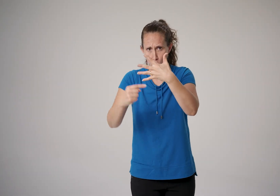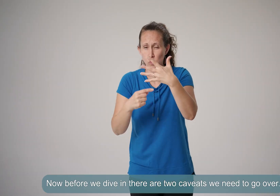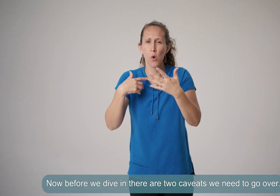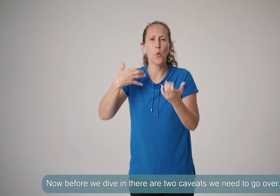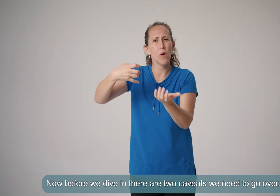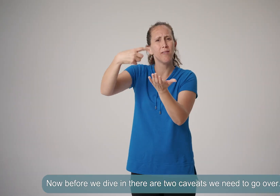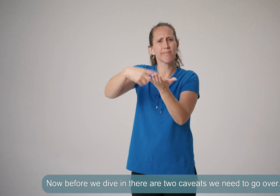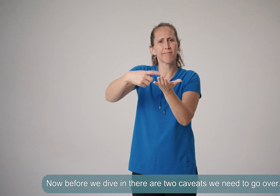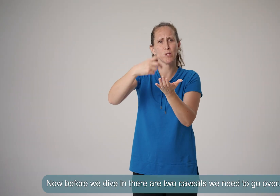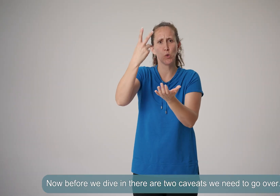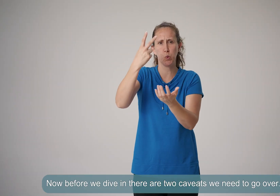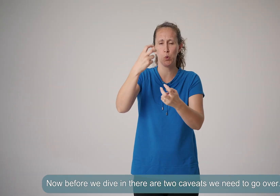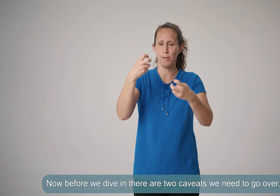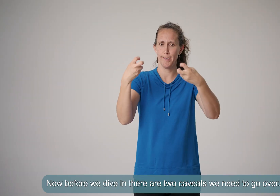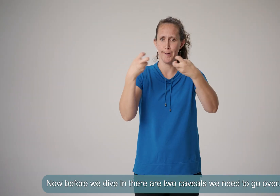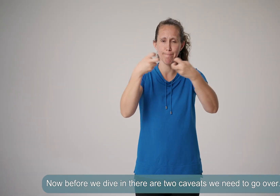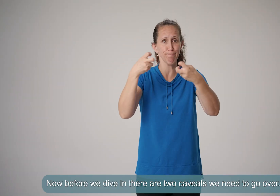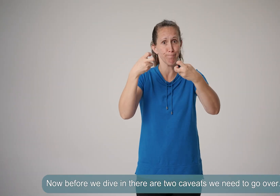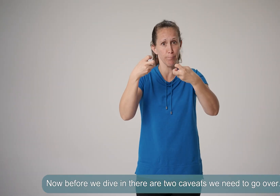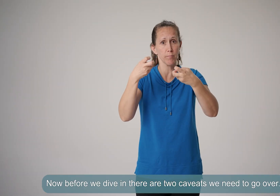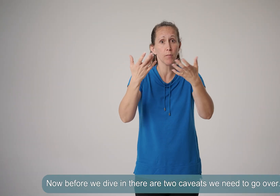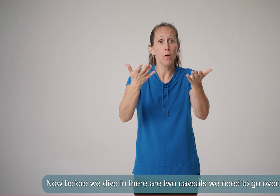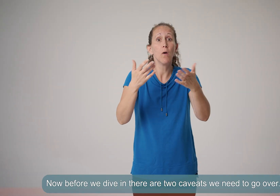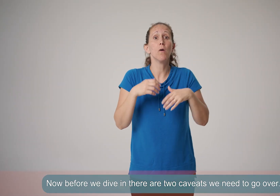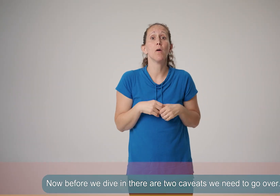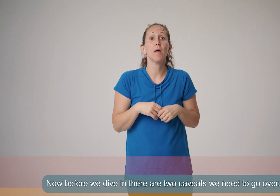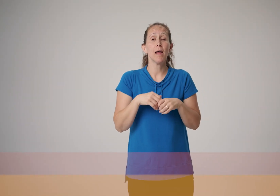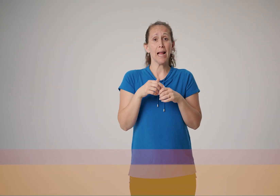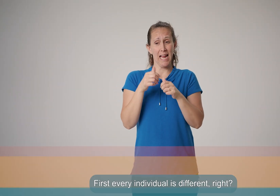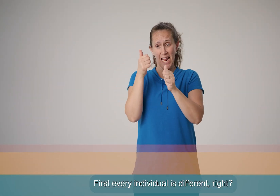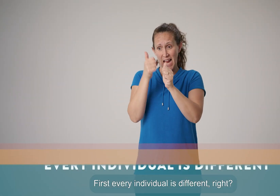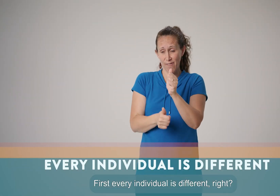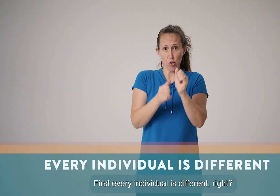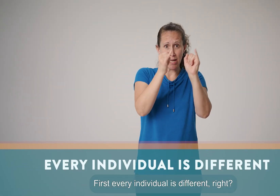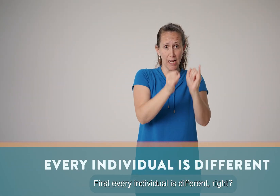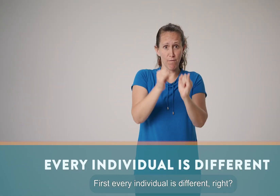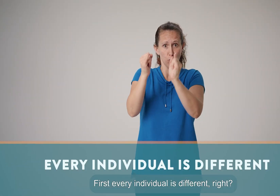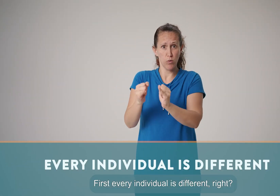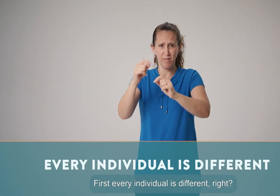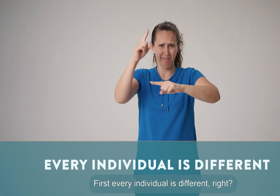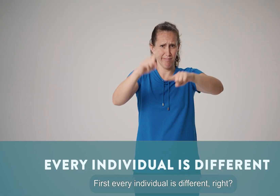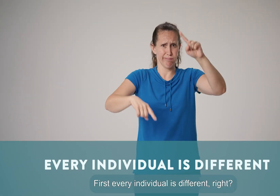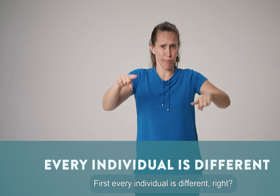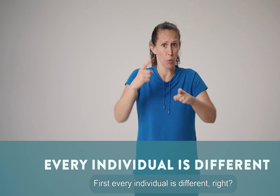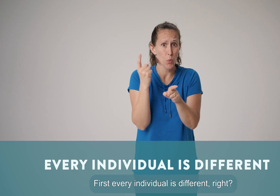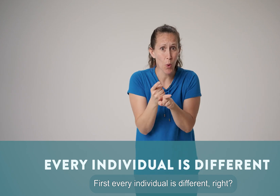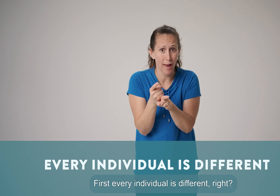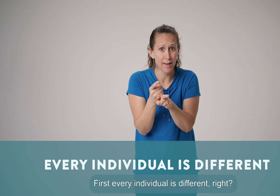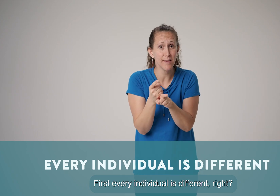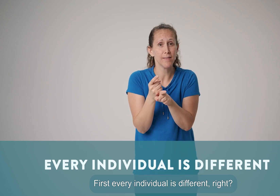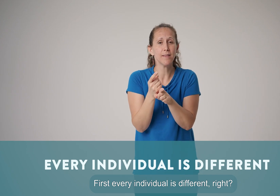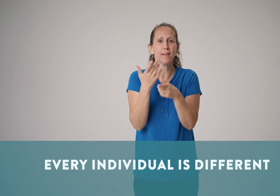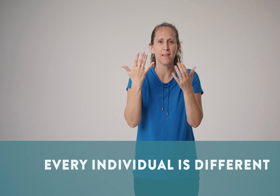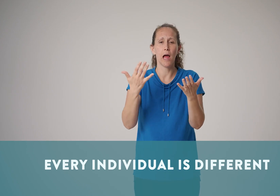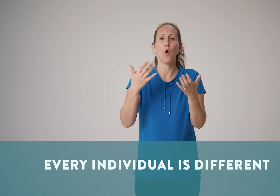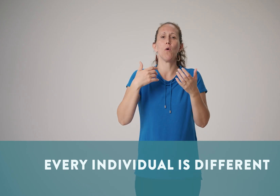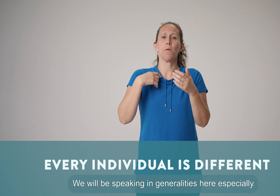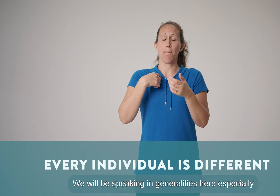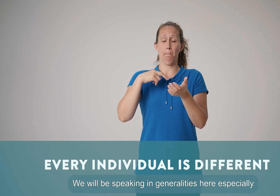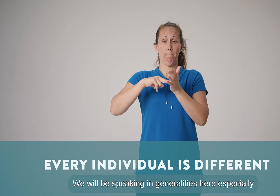Now, before we dive in, there are 2 caveats we need to go over. First, every individual is different, right? We will be